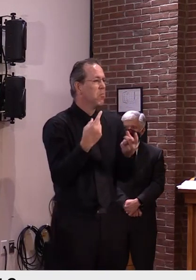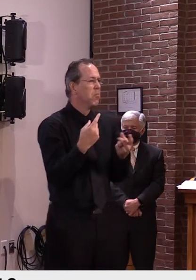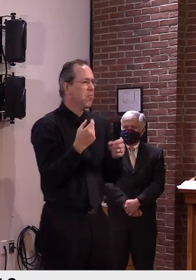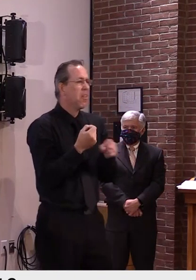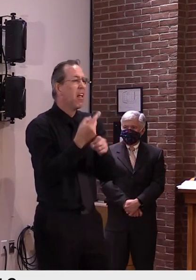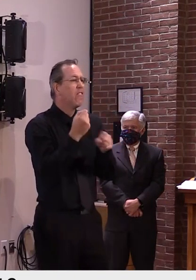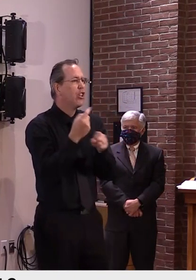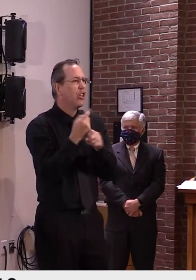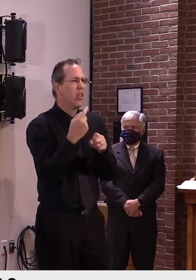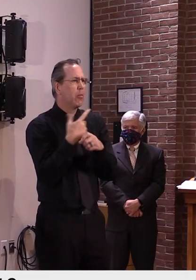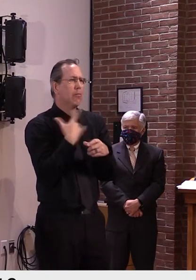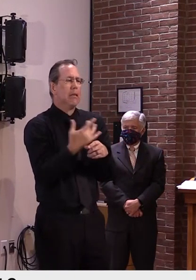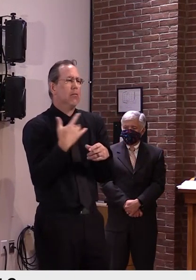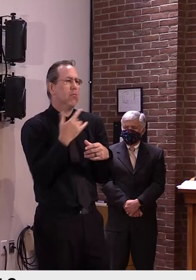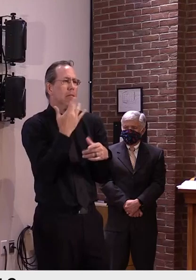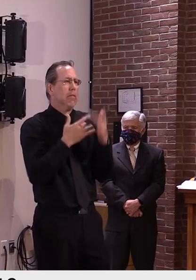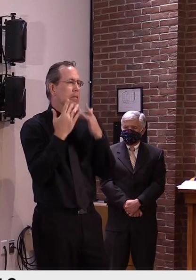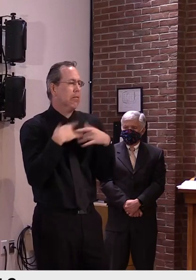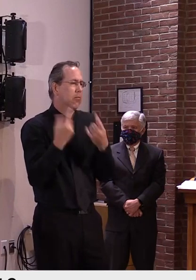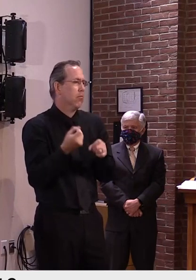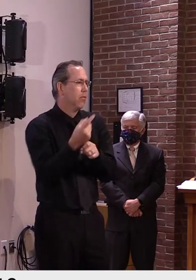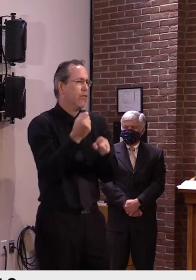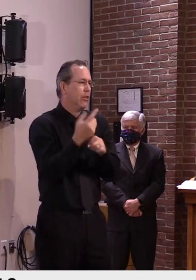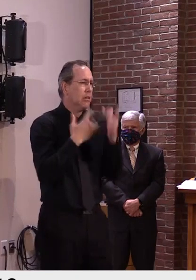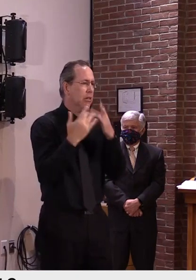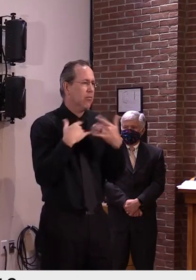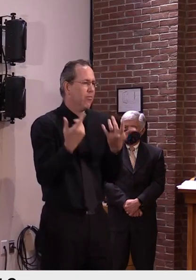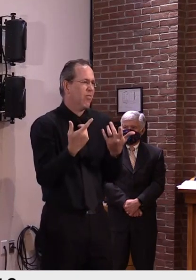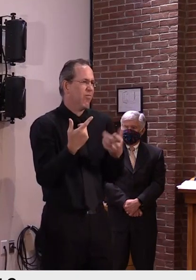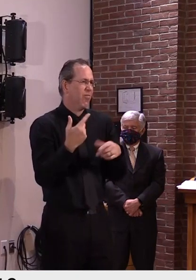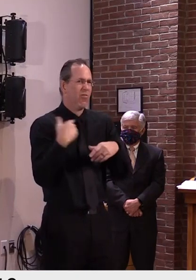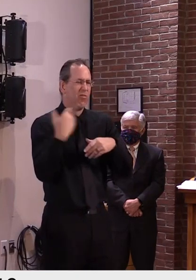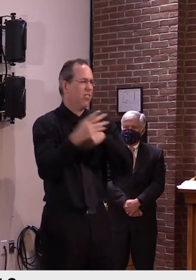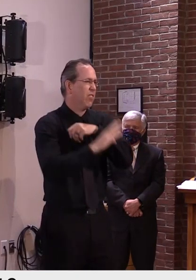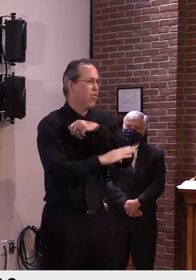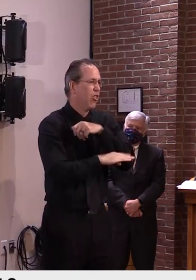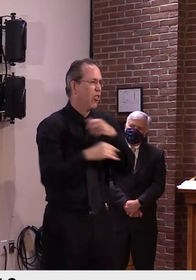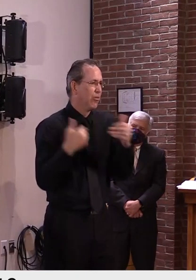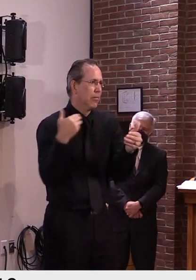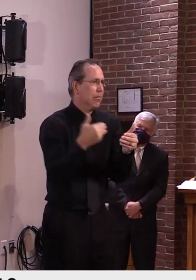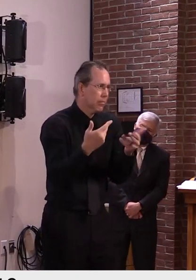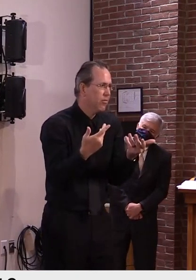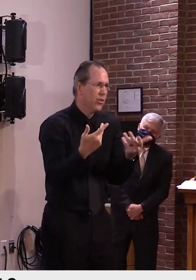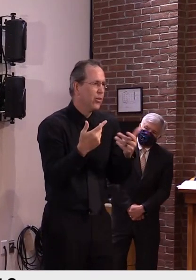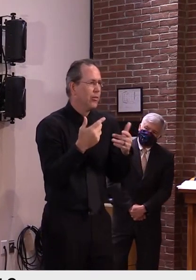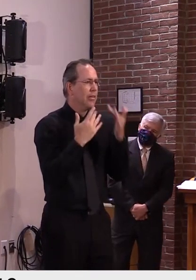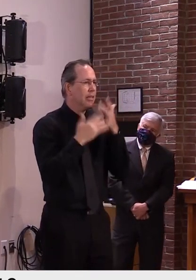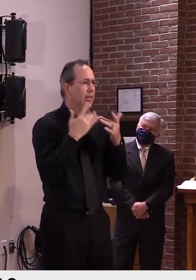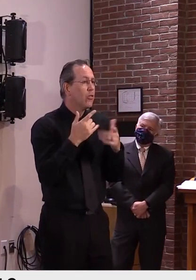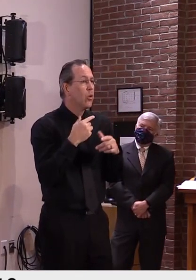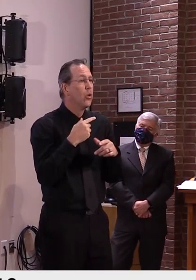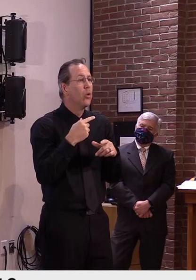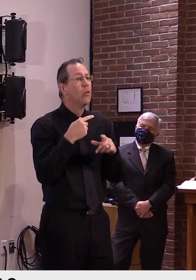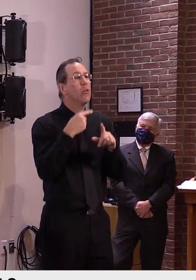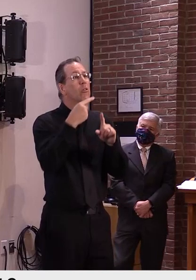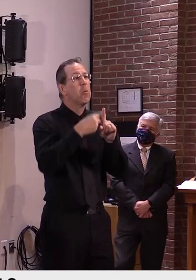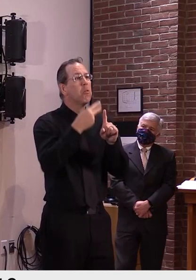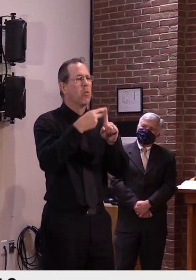over the next 1 to 2 months, we've already got our earlier shipments of vaccine in. And in fact, if